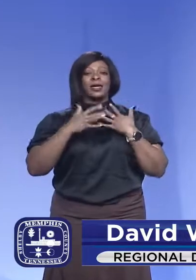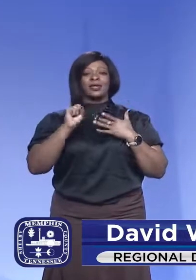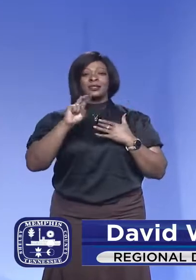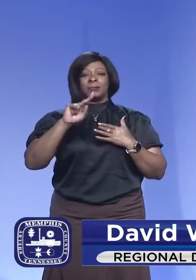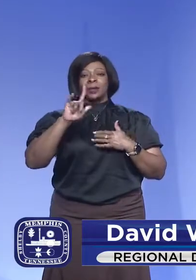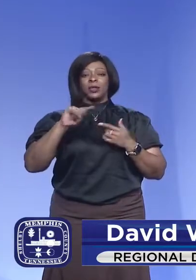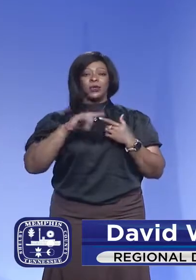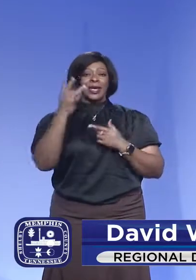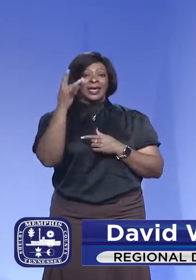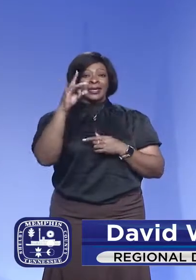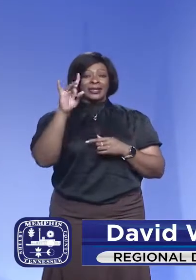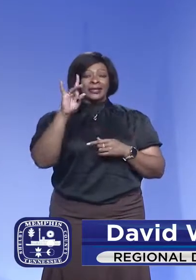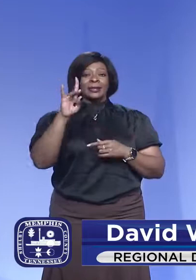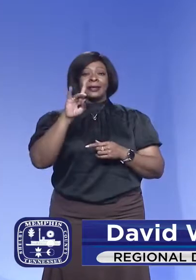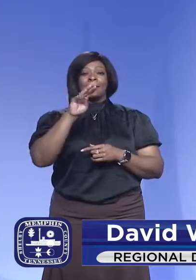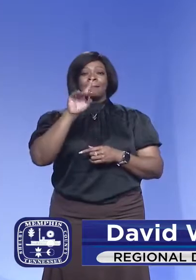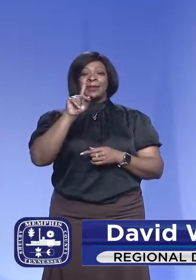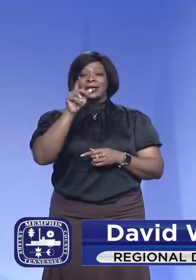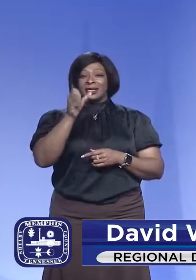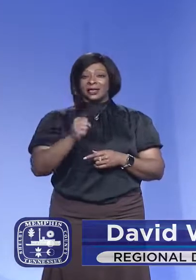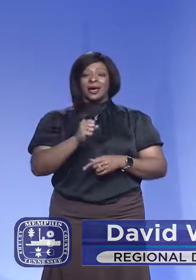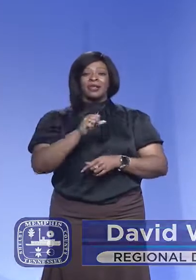18 Mid-South area hospitals.